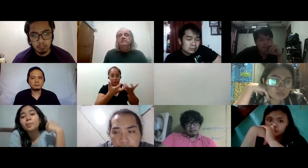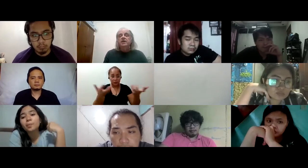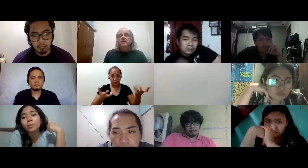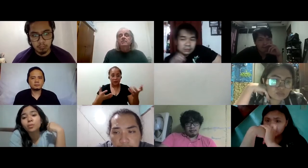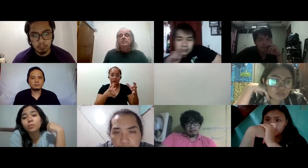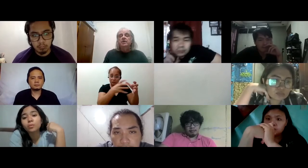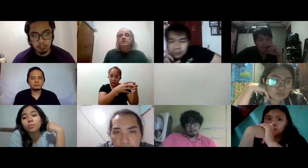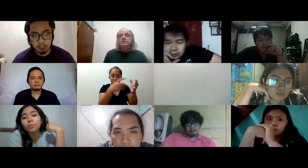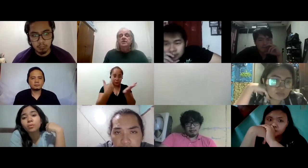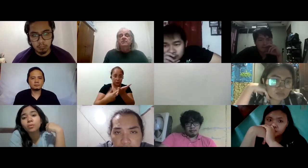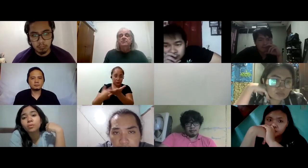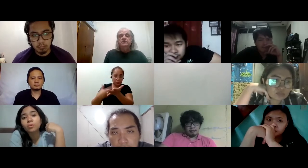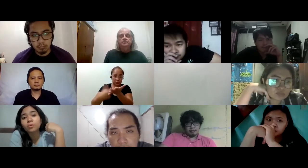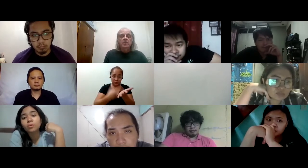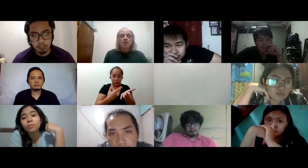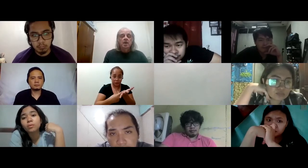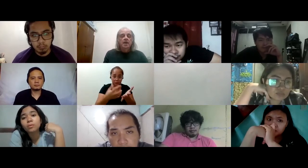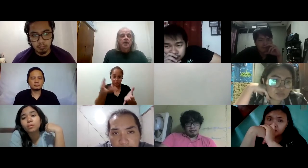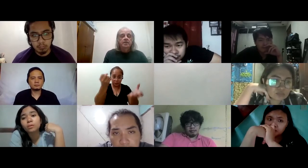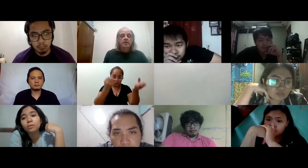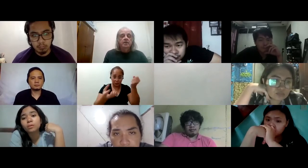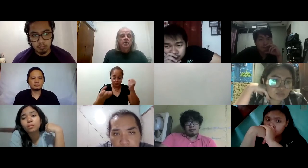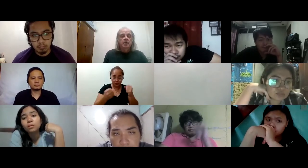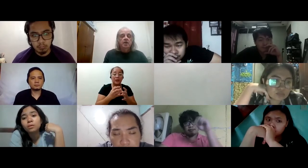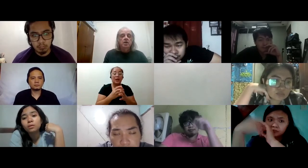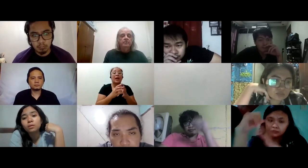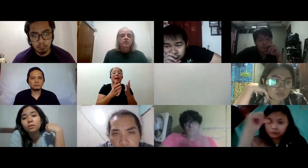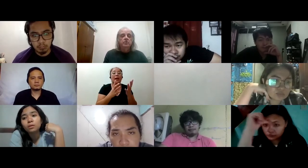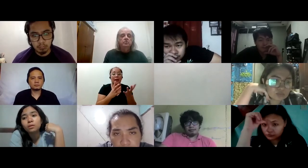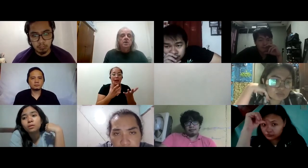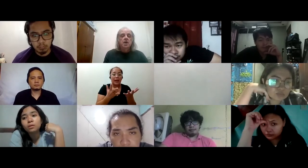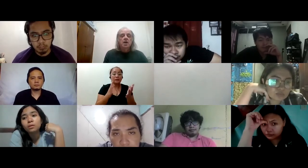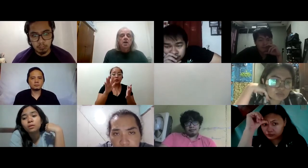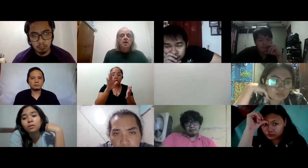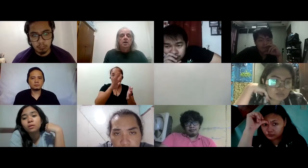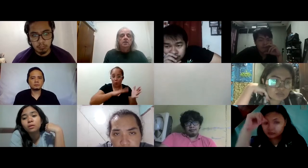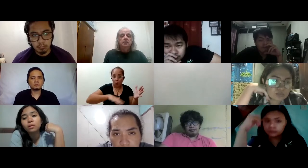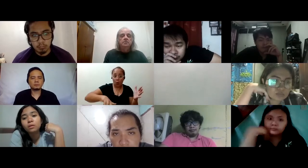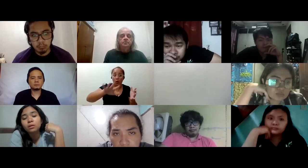discuss and divide it up among yourselves. And then all of you